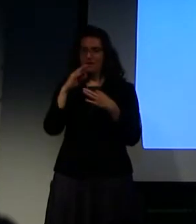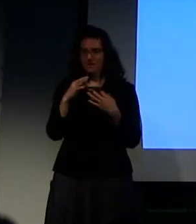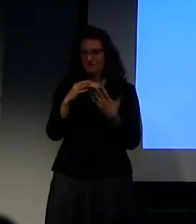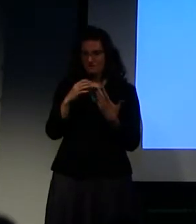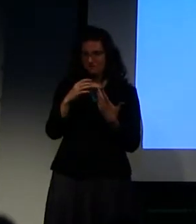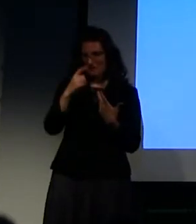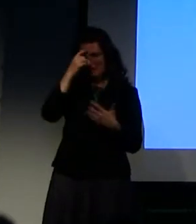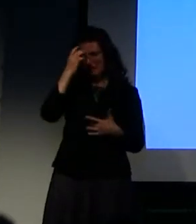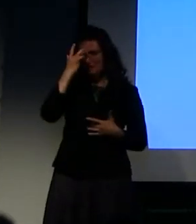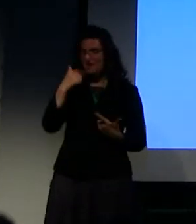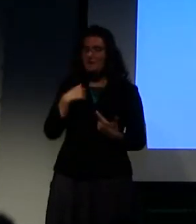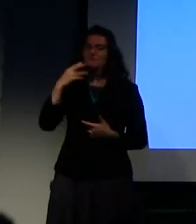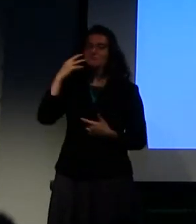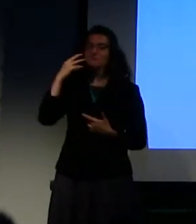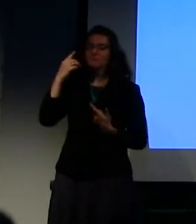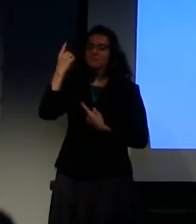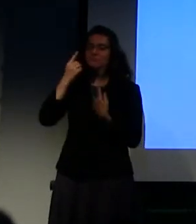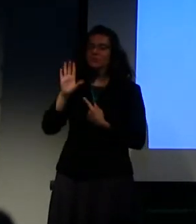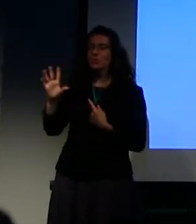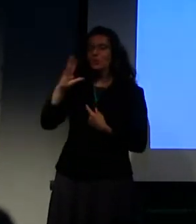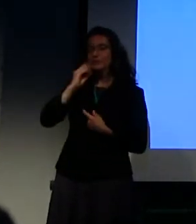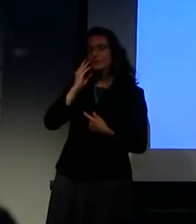wonder what your experiences has been like.